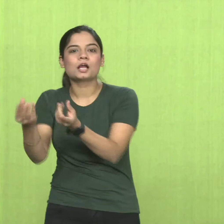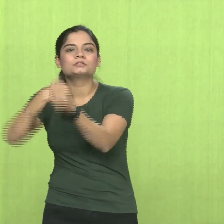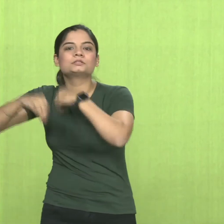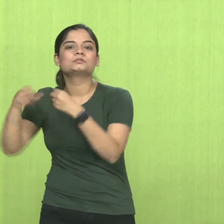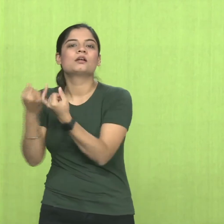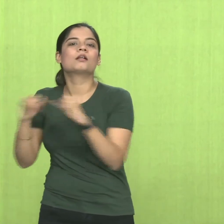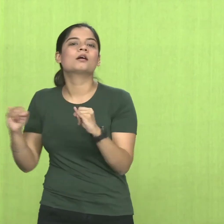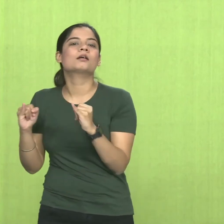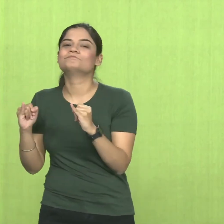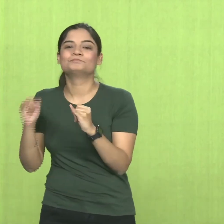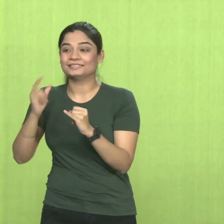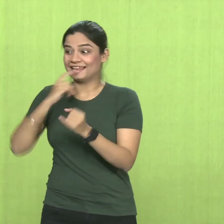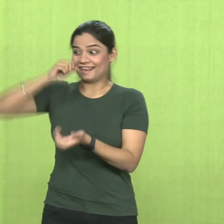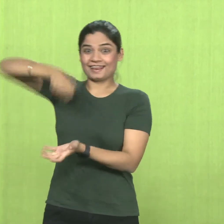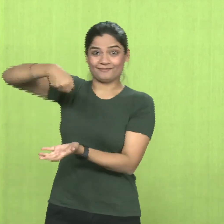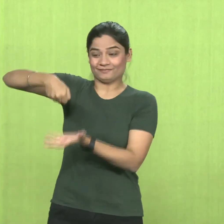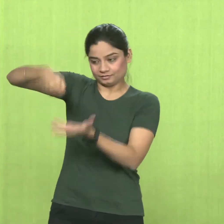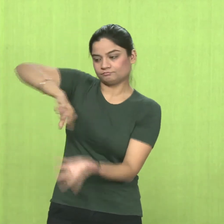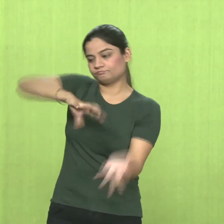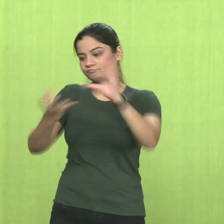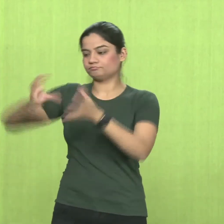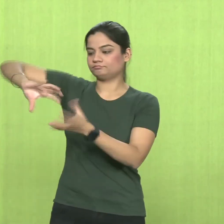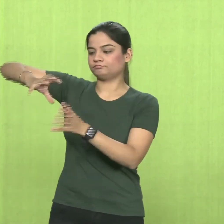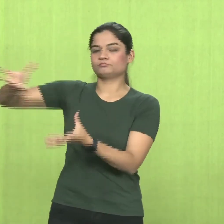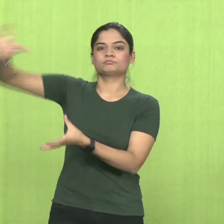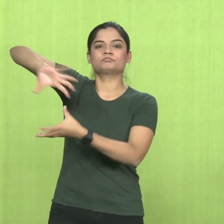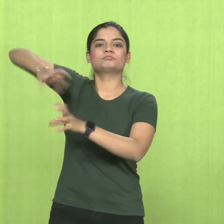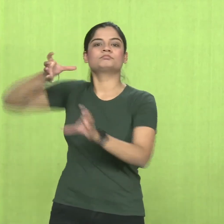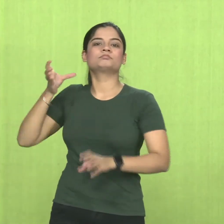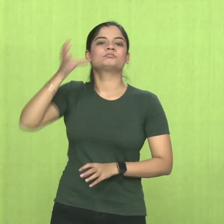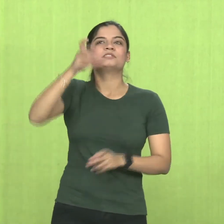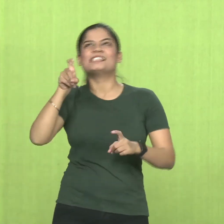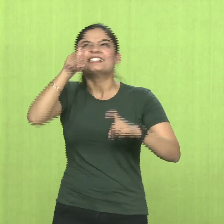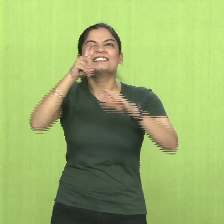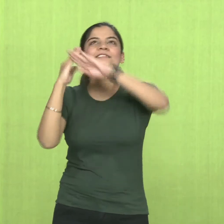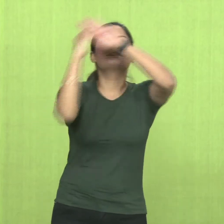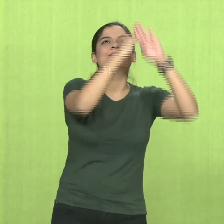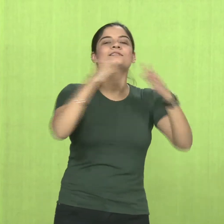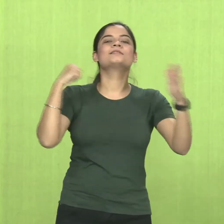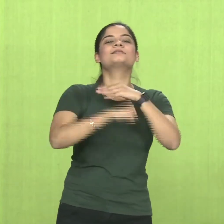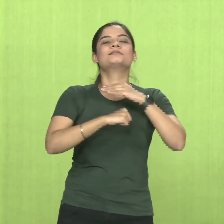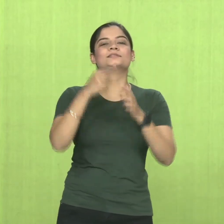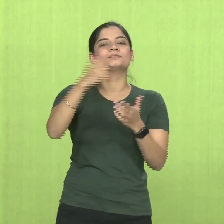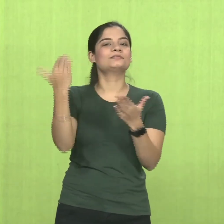and it can go bad. So remember to always put it in the containers so that rodents and insects can't reach